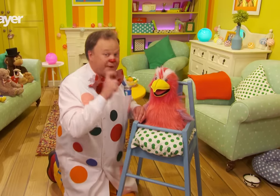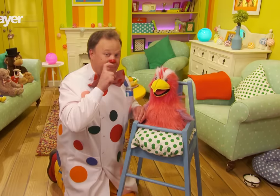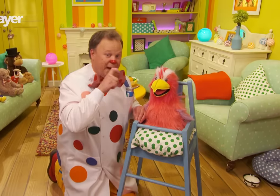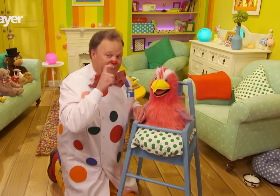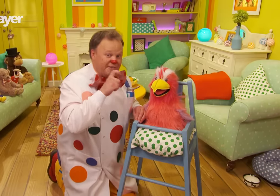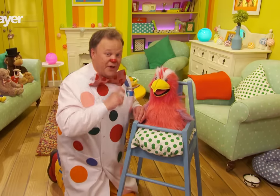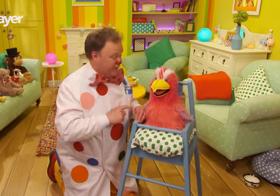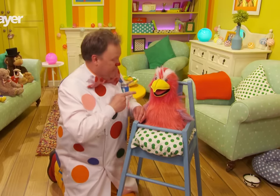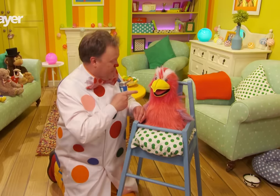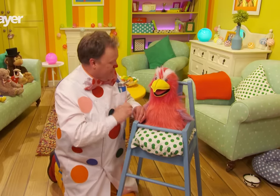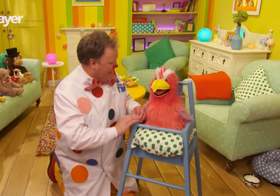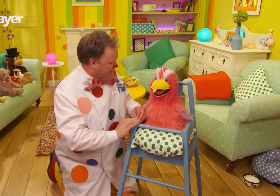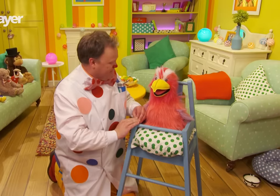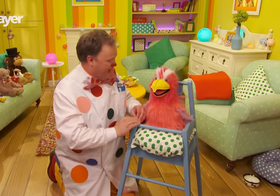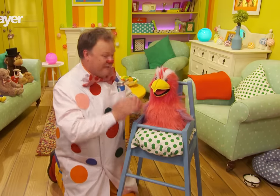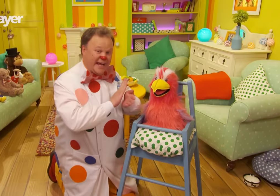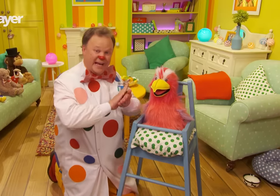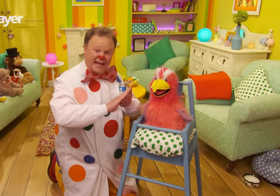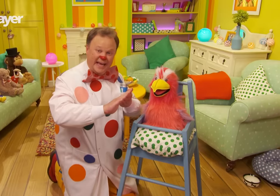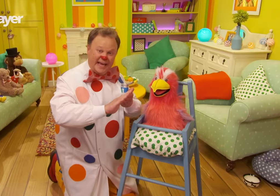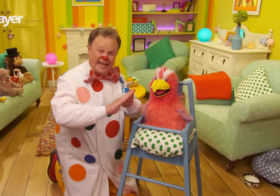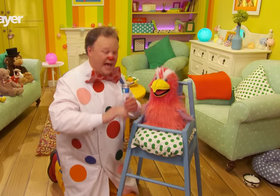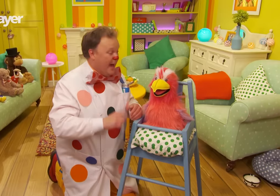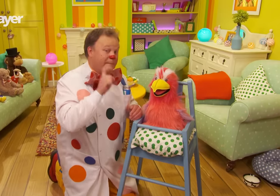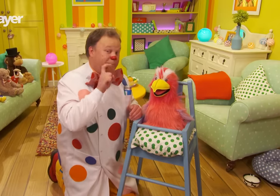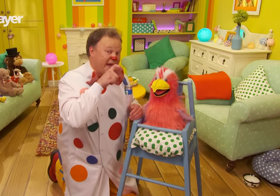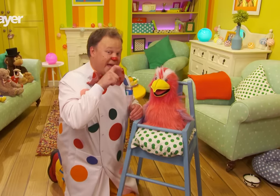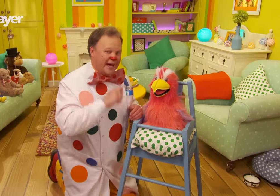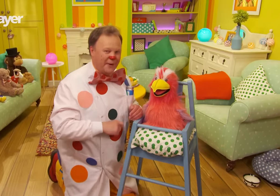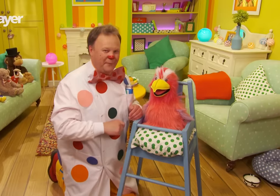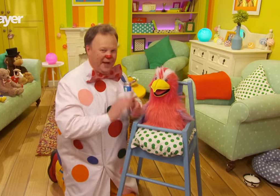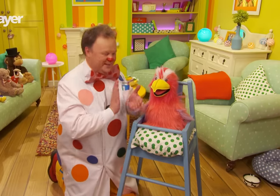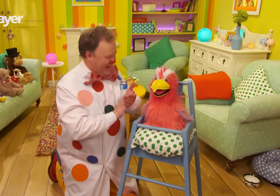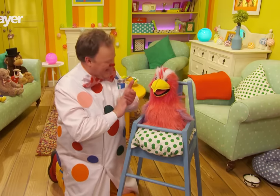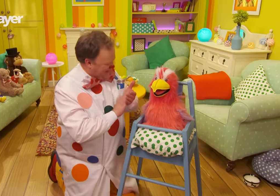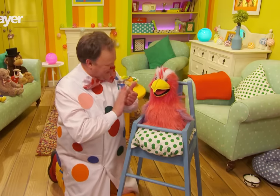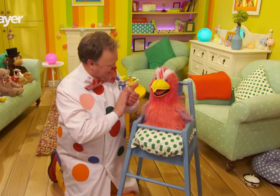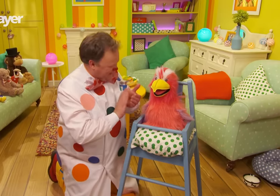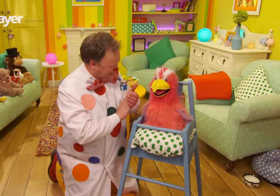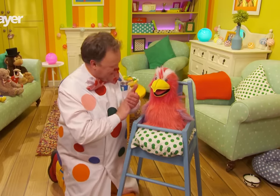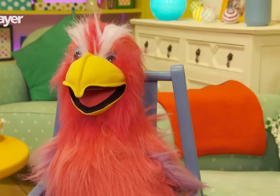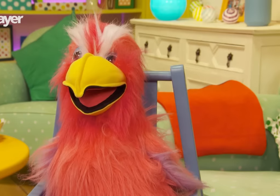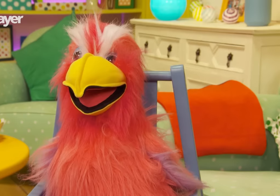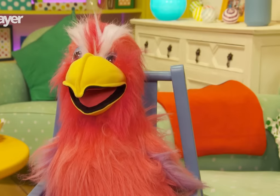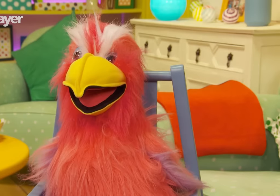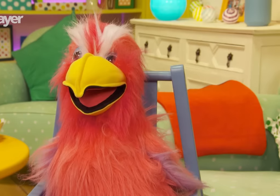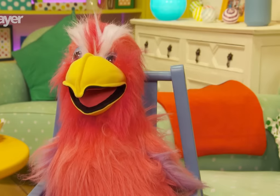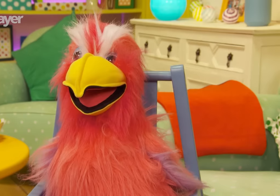the parrot, you have a very clean beak. Well done! You deserve